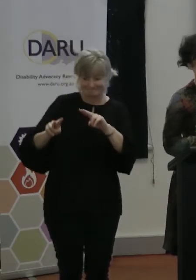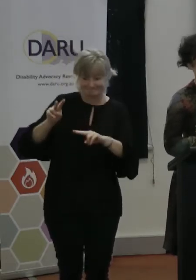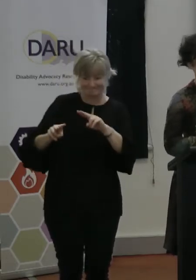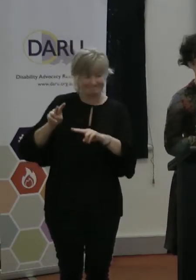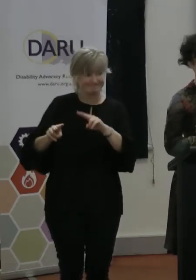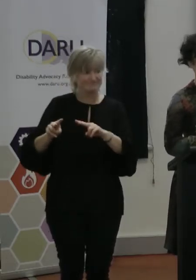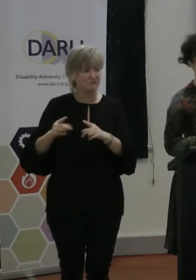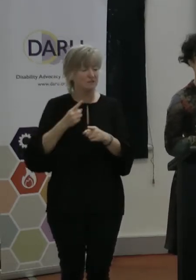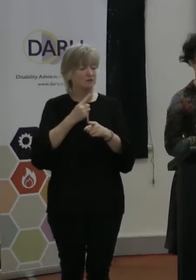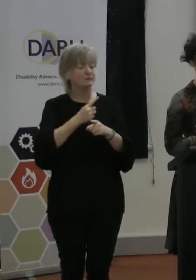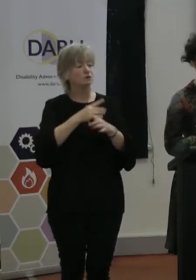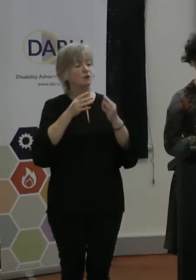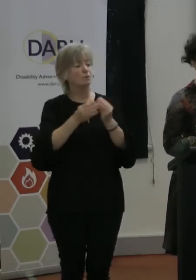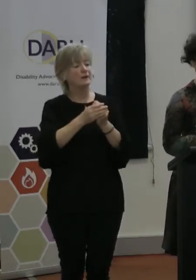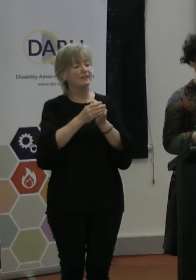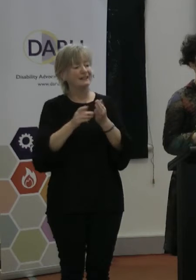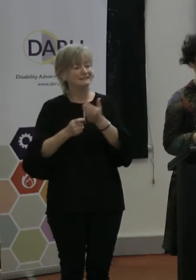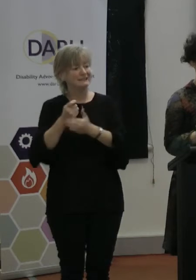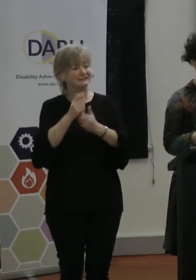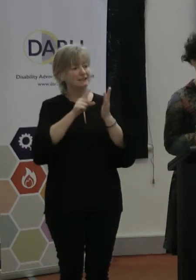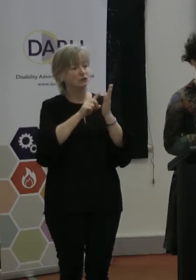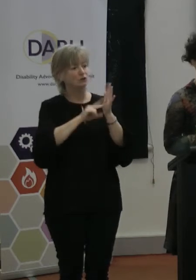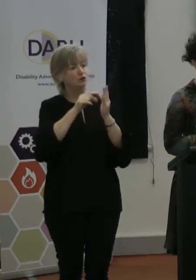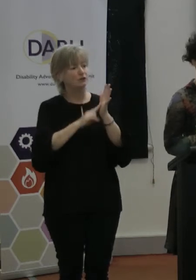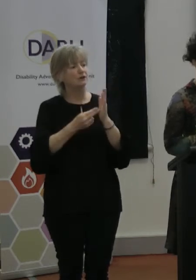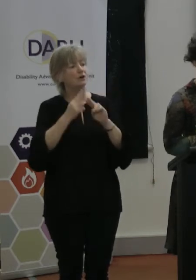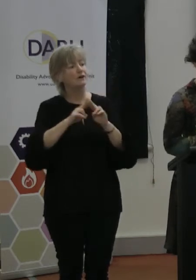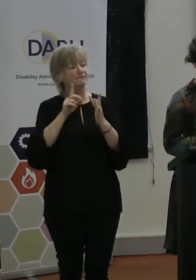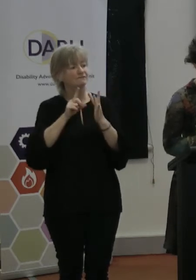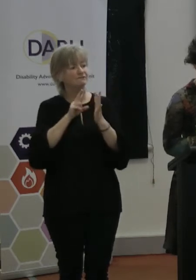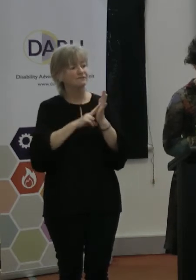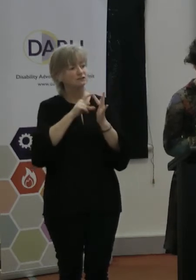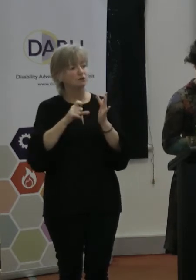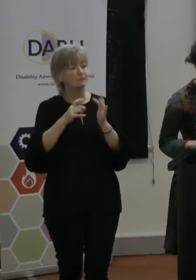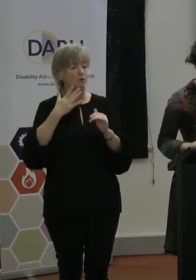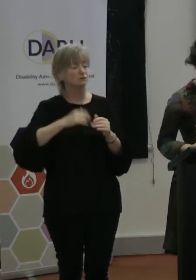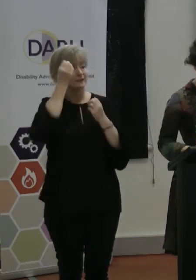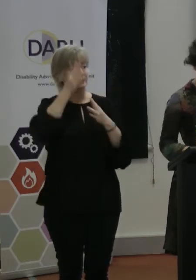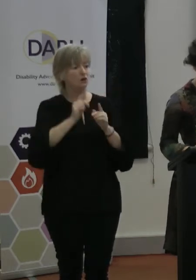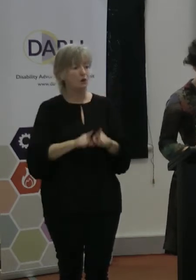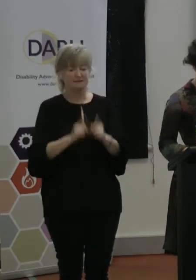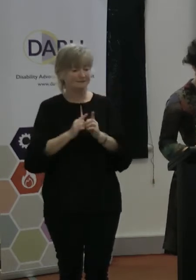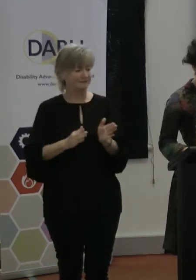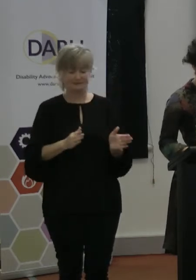talking with Tenants Union of Victoria, but I just wanted to highlight that as an important distinction today.